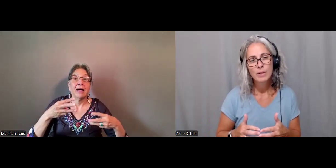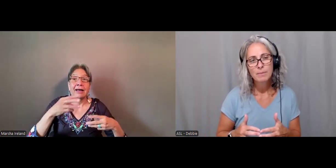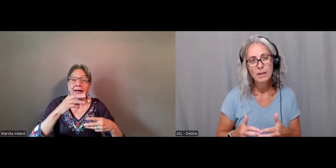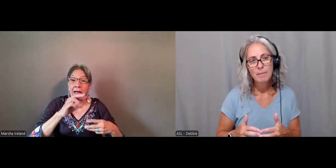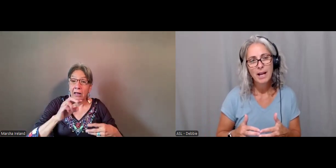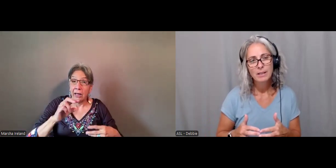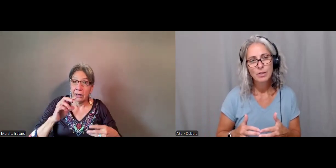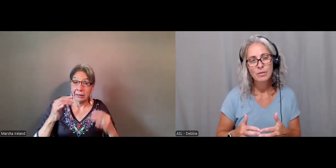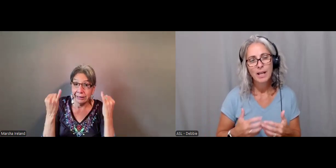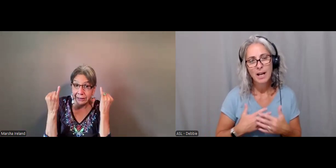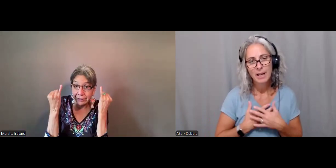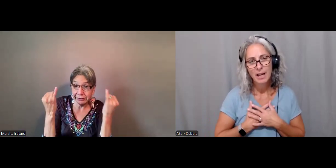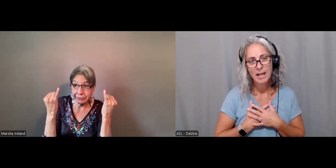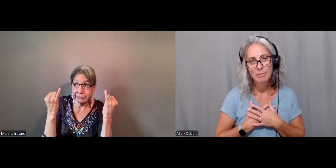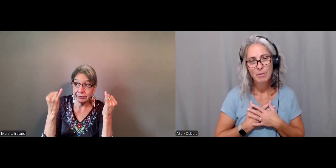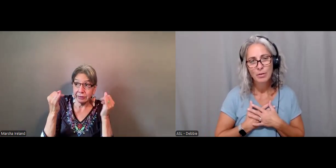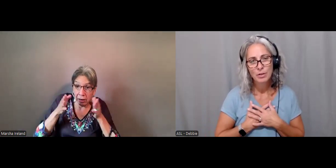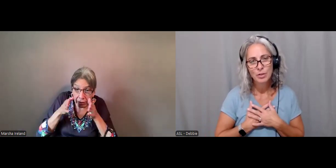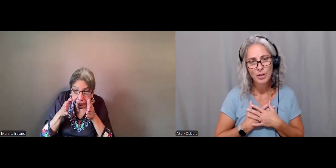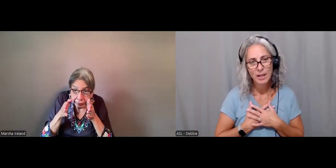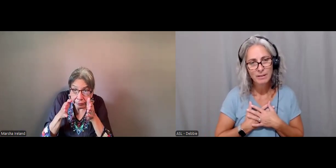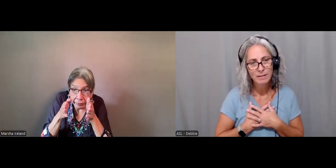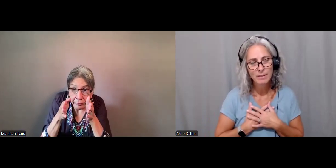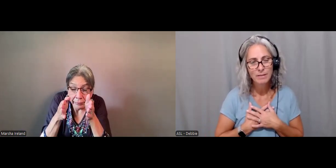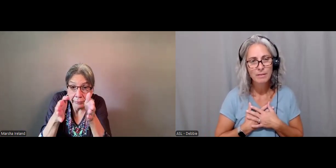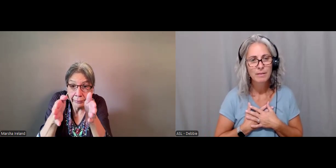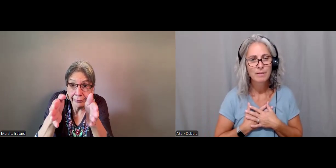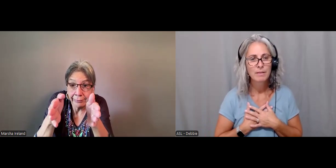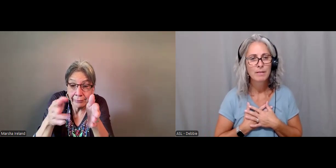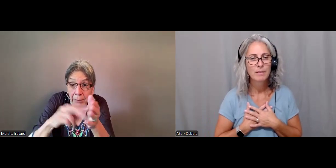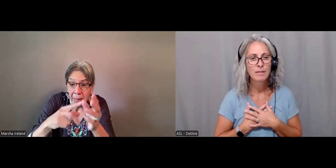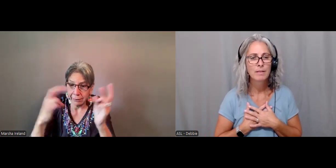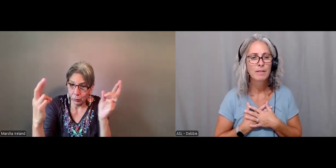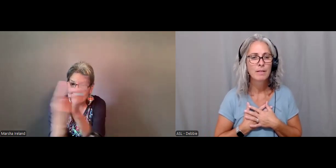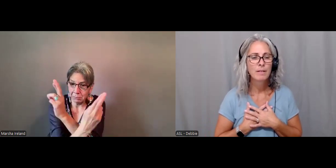And I always bring it back to like I am Haudenosaunee.